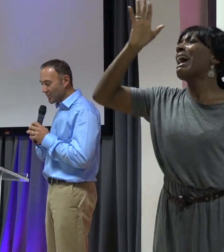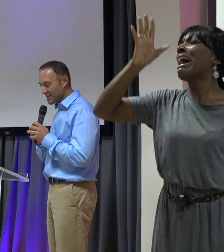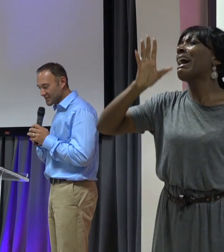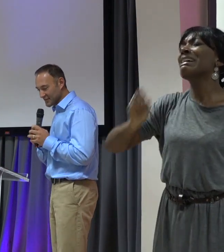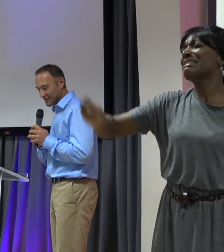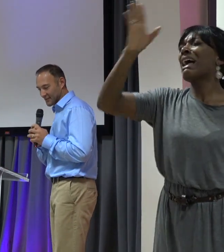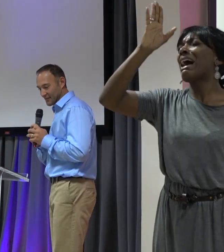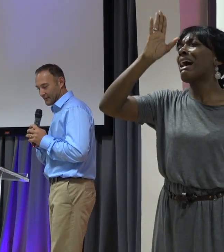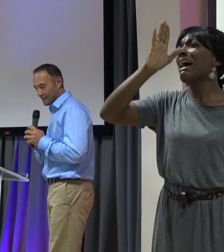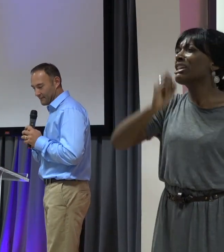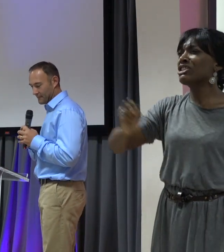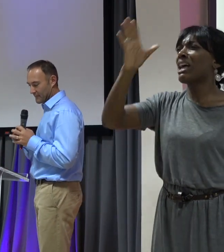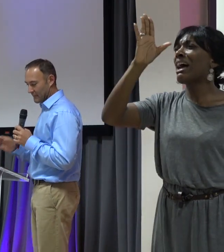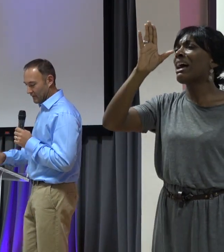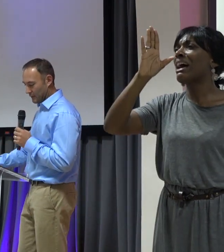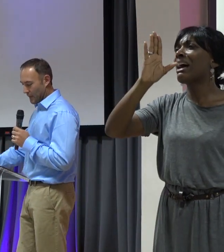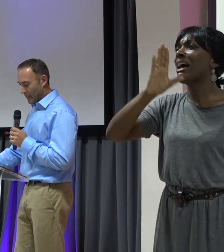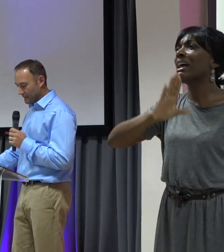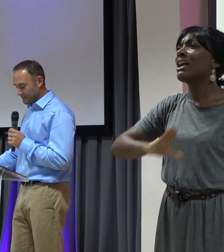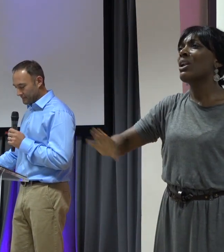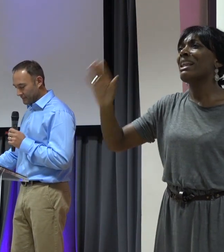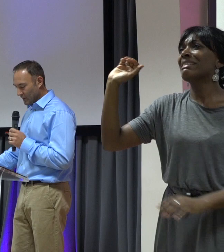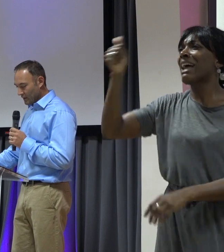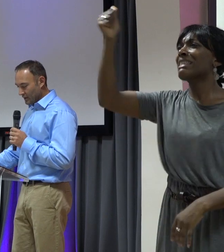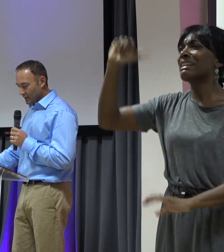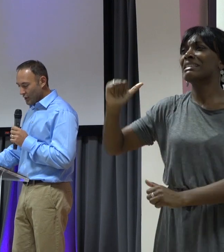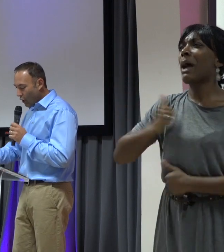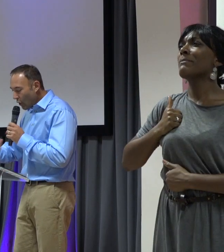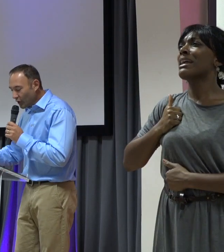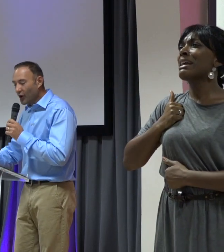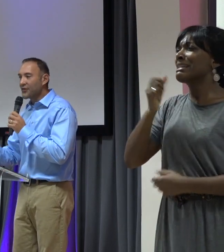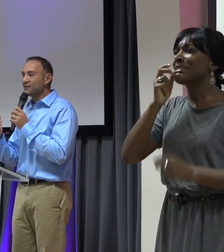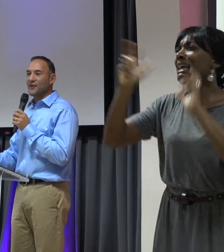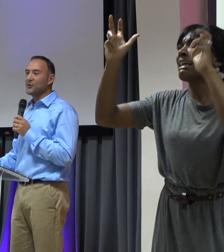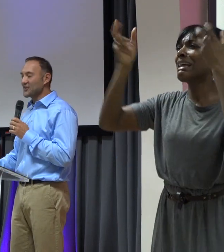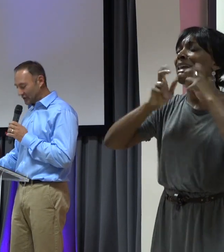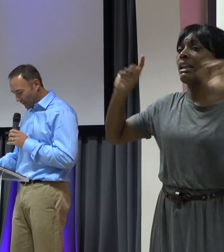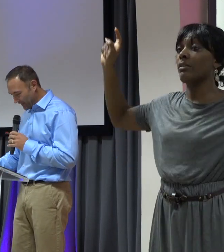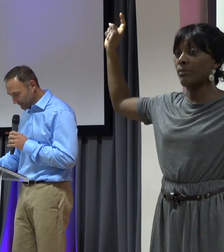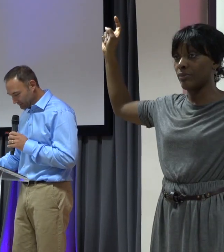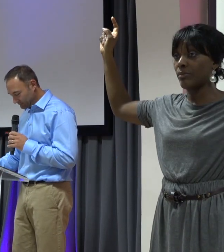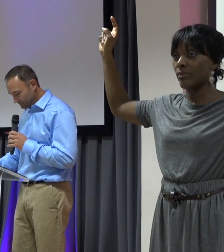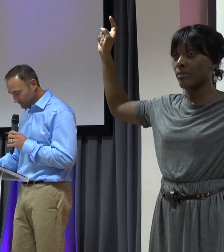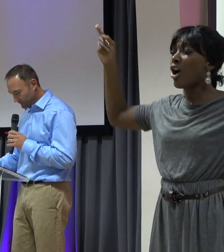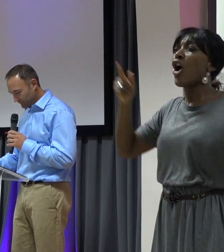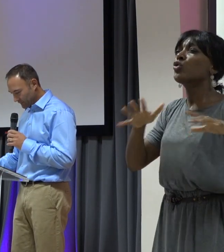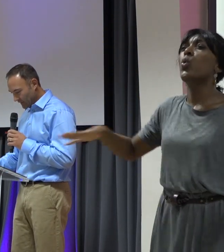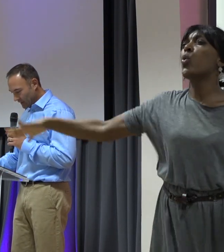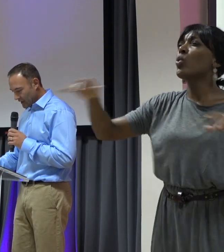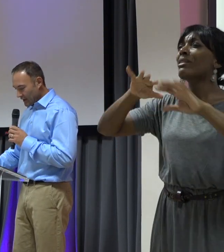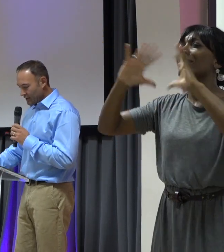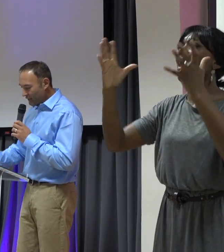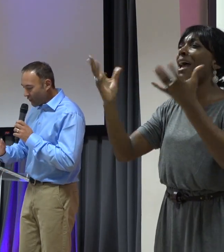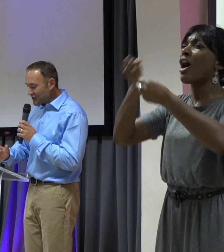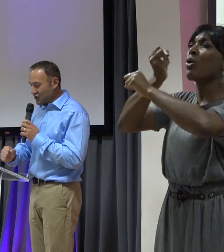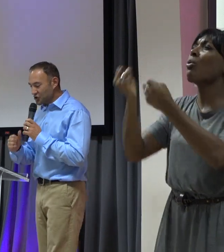heaven's armies. disant Saint, Saint, Saint, Saint est l'Éternel des armées. The whole earth is filled with his glory. Toute la terre est pleine de sa